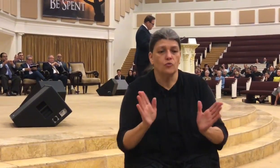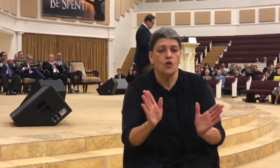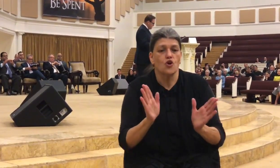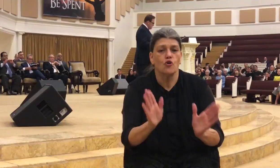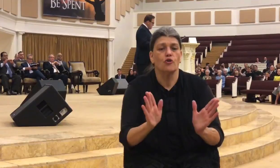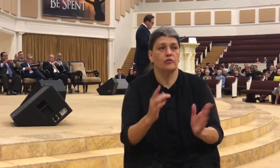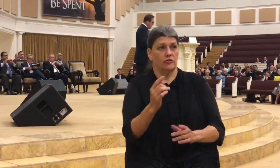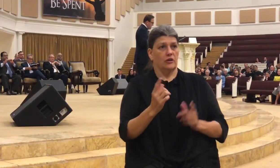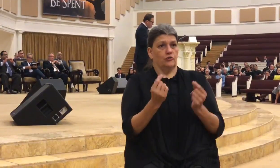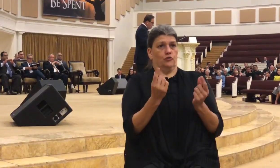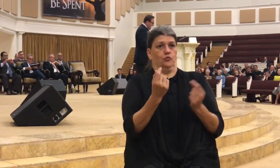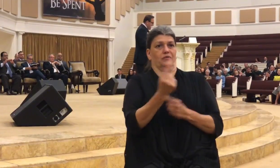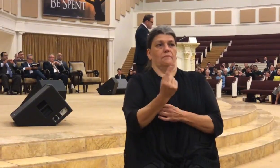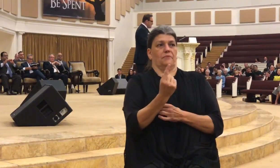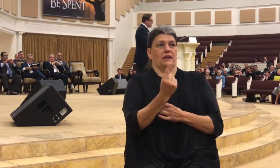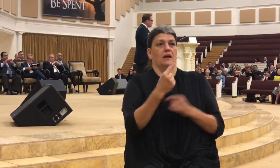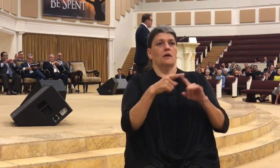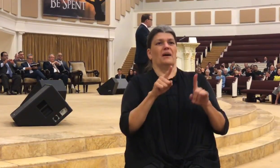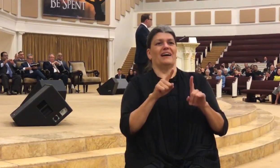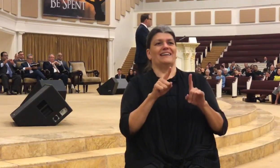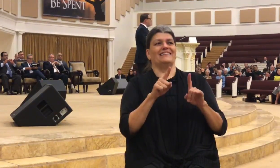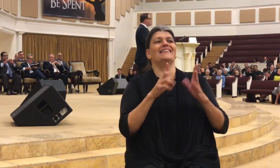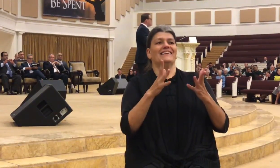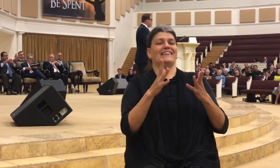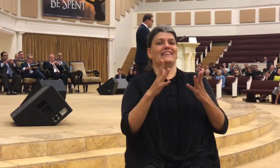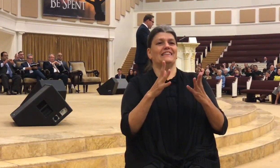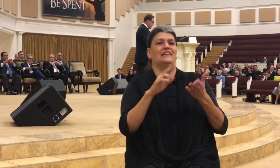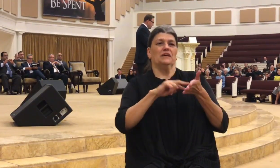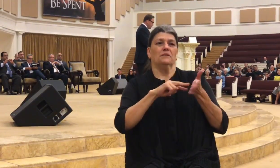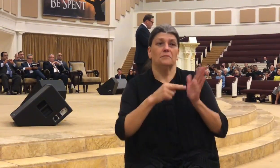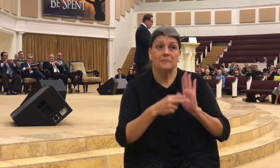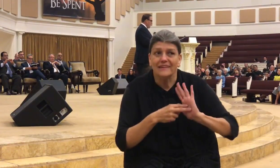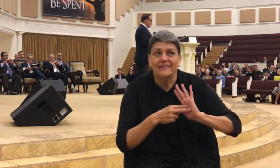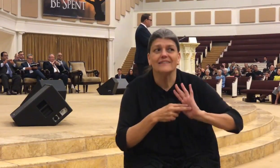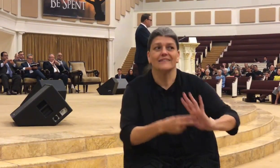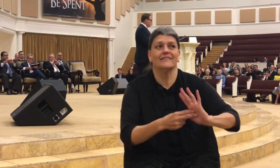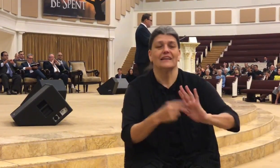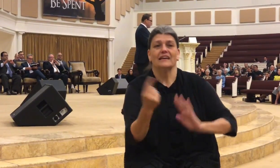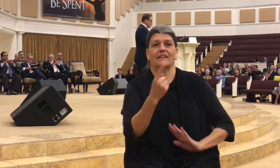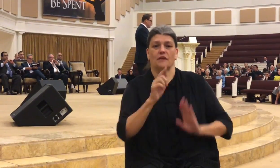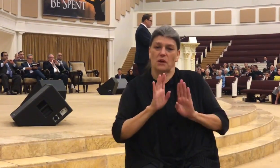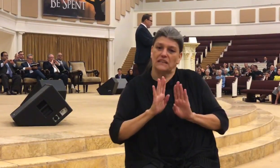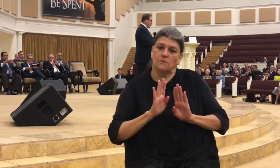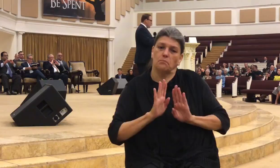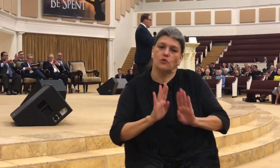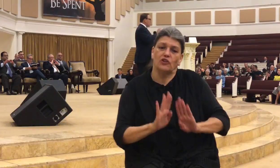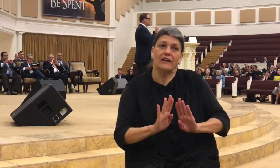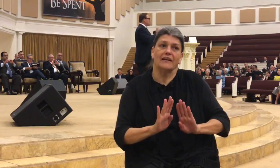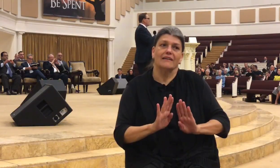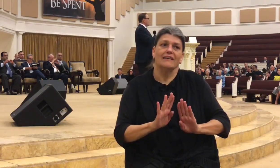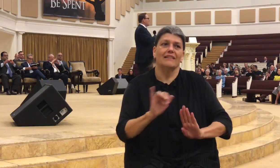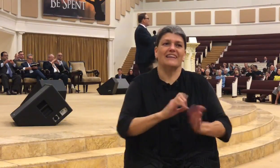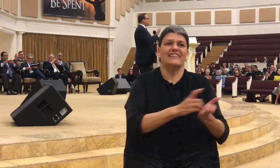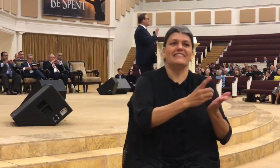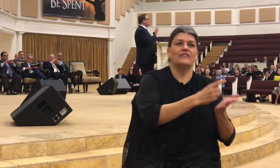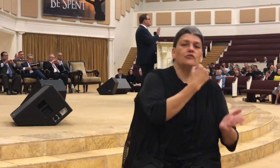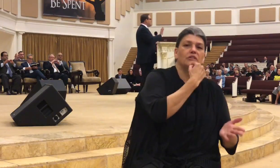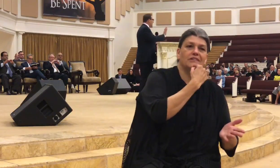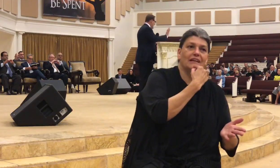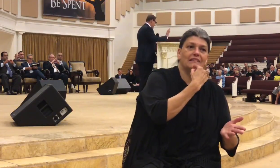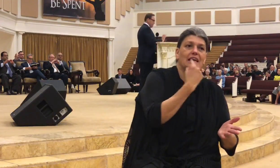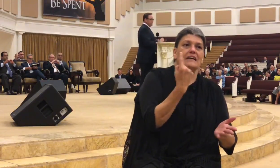something. But it implies that someone is pushing, or I like this, what the dictionary said, or someone